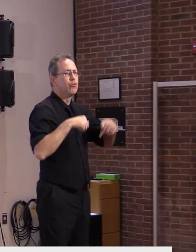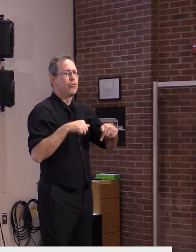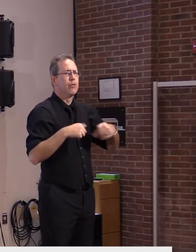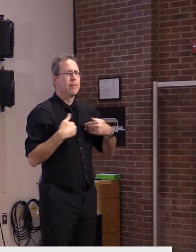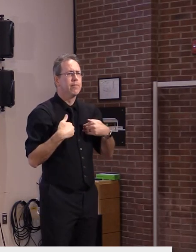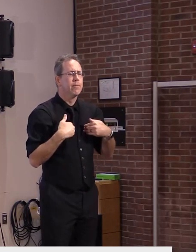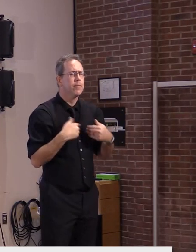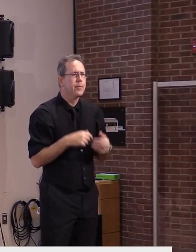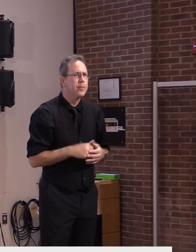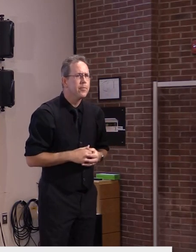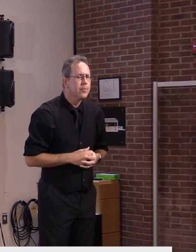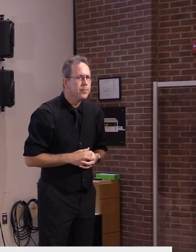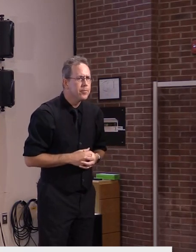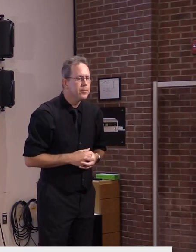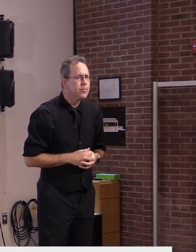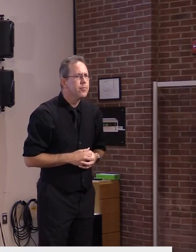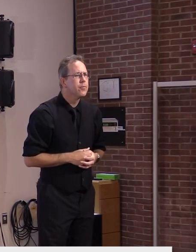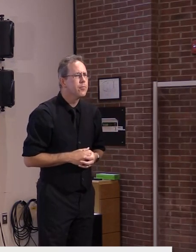But